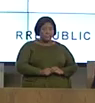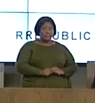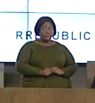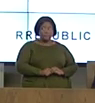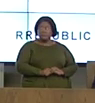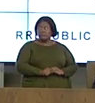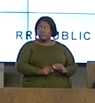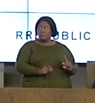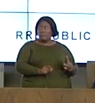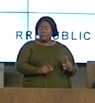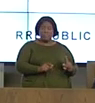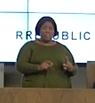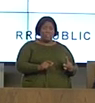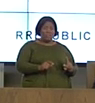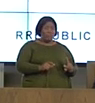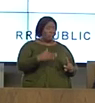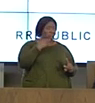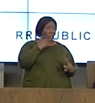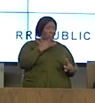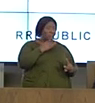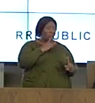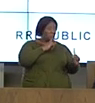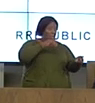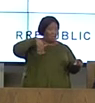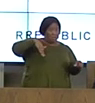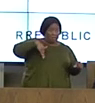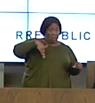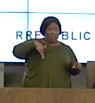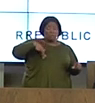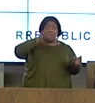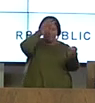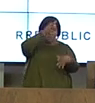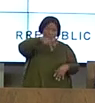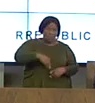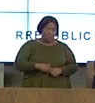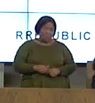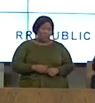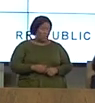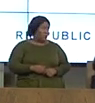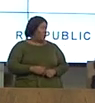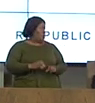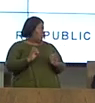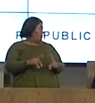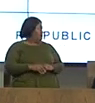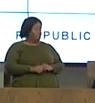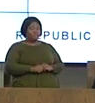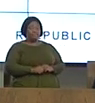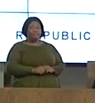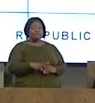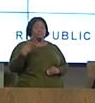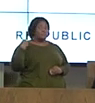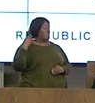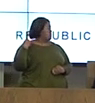No, if you have not, they will say that you have not. We'll go back to them. It's fine. We'll go back. Yeah, okay, we'll go. Thanks.